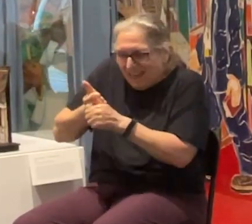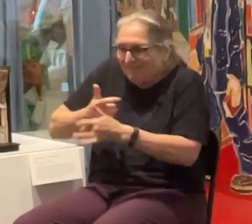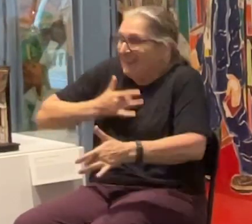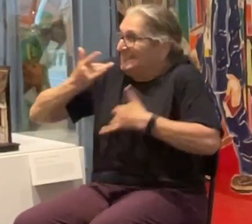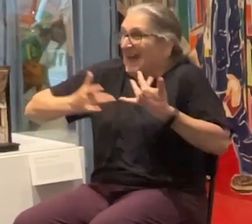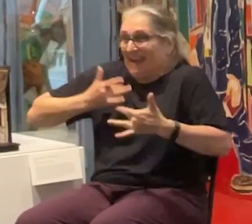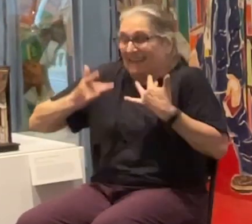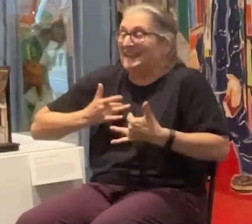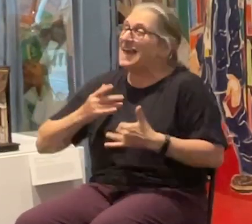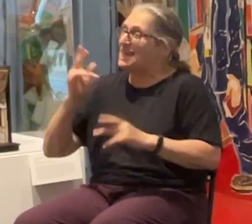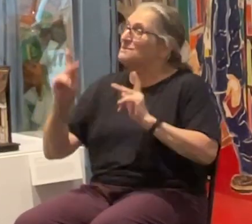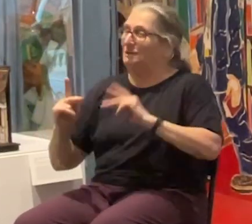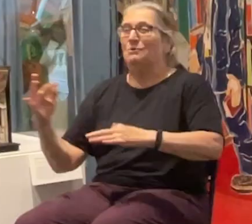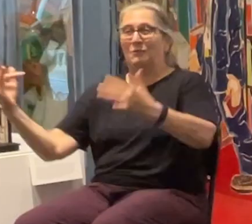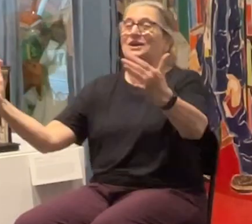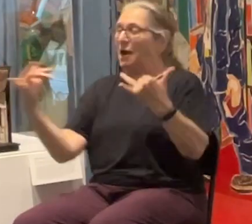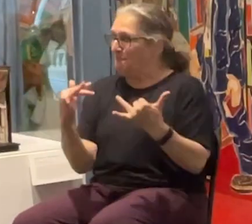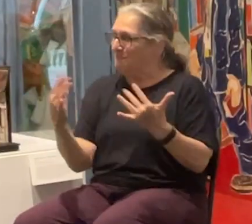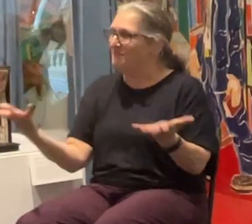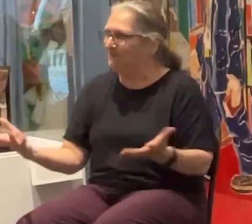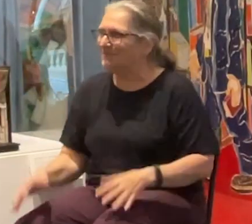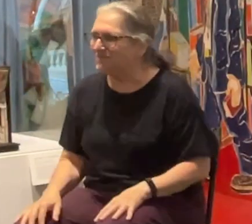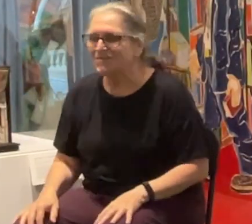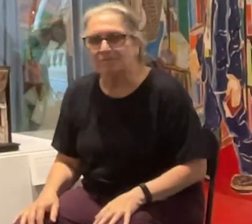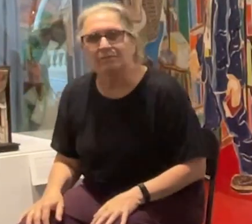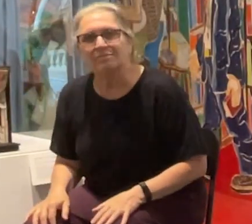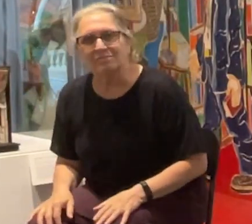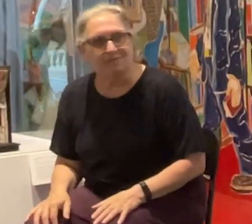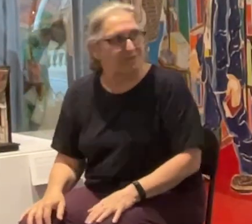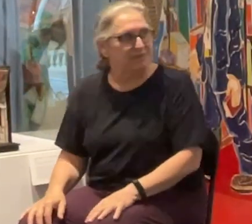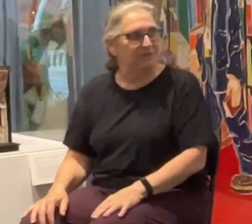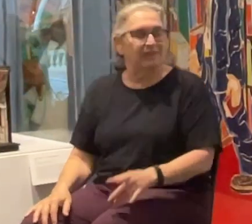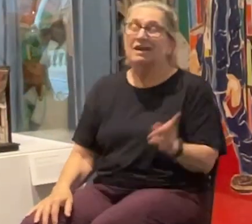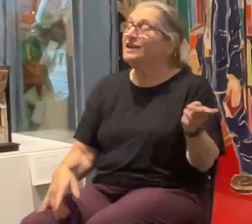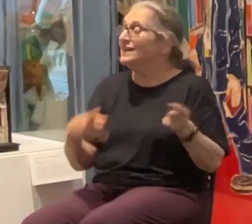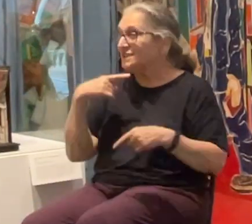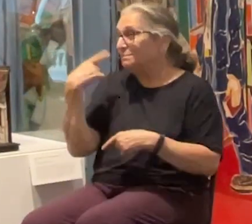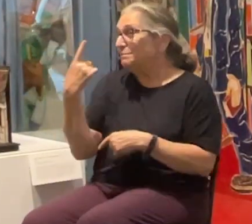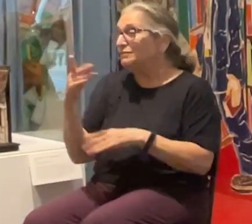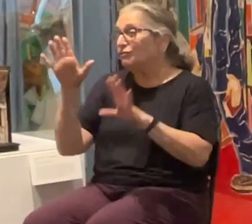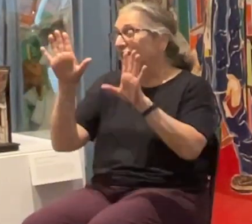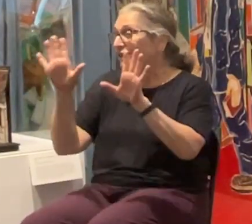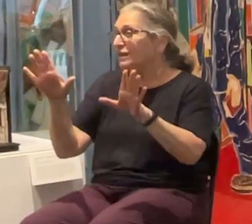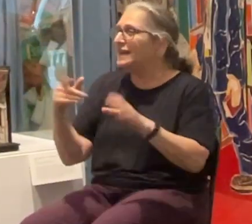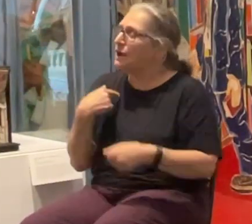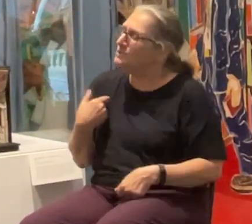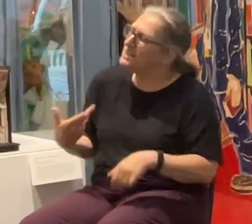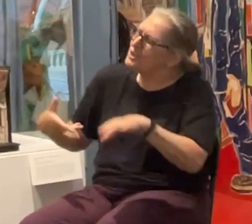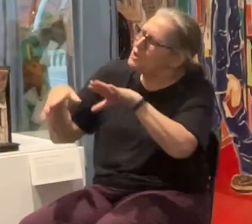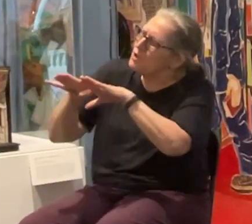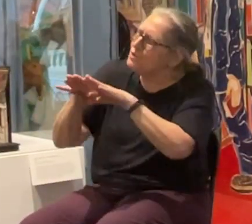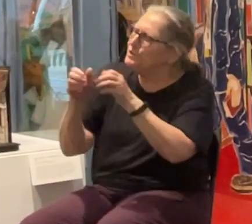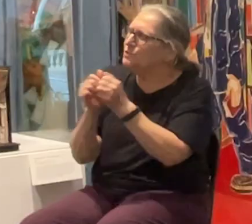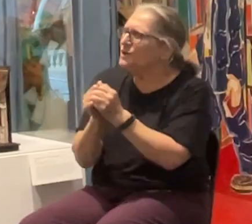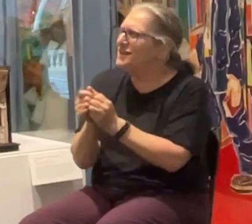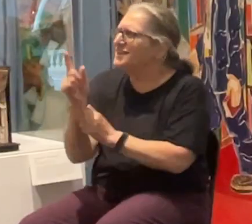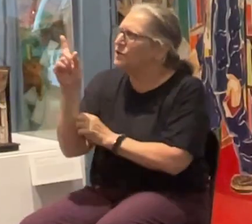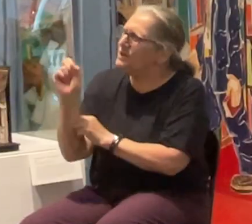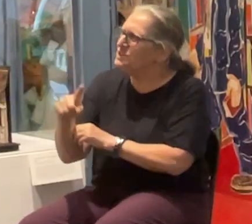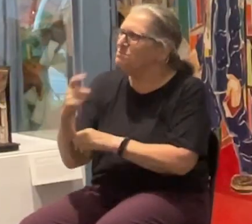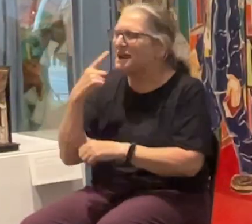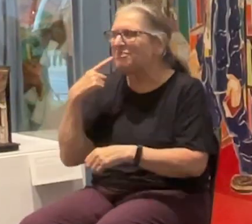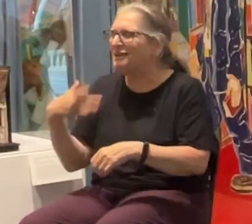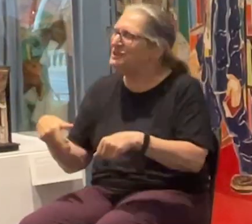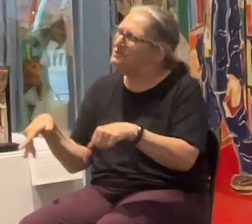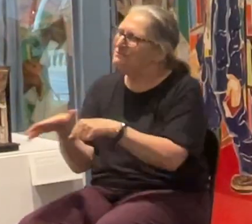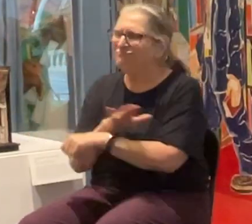they'll come, kind of thing. Wow. Well, I mean, this has all been really great. I was going to close with a question that I think you've pretty much